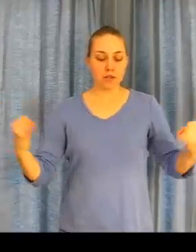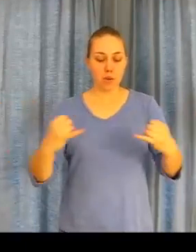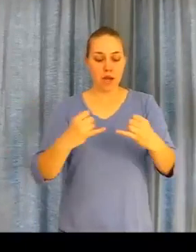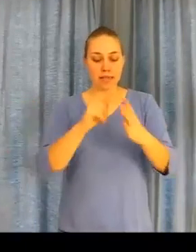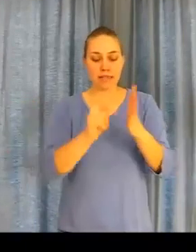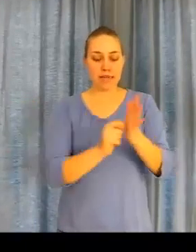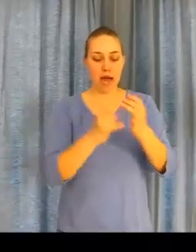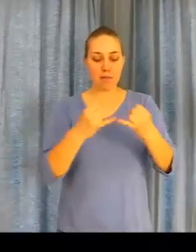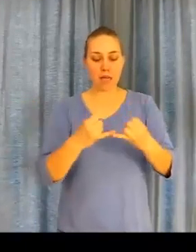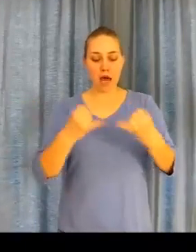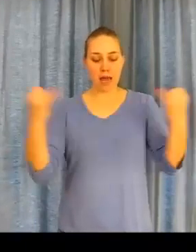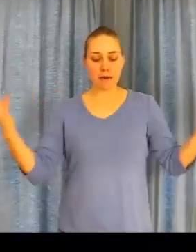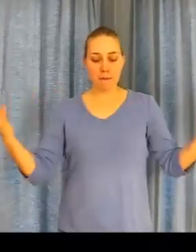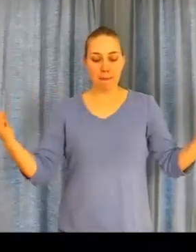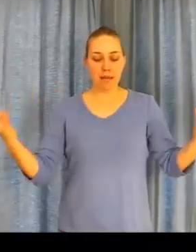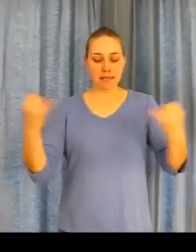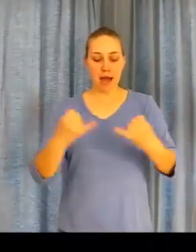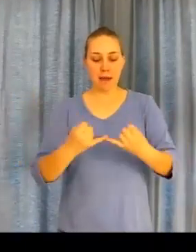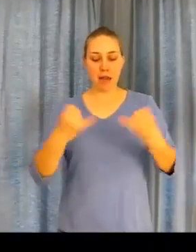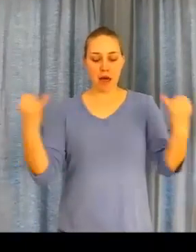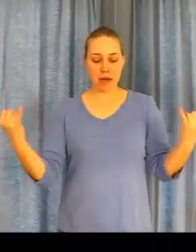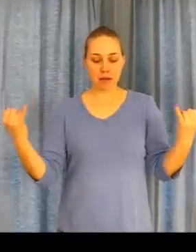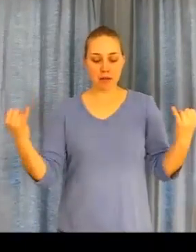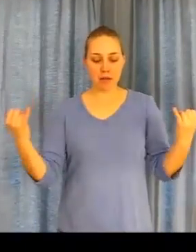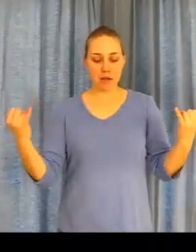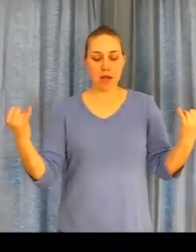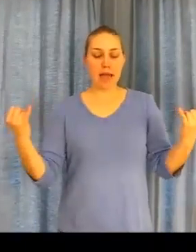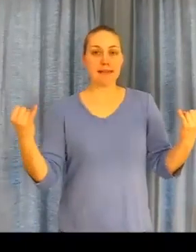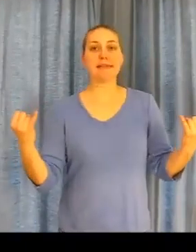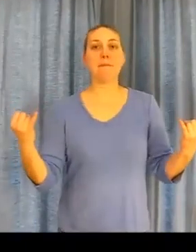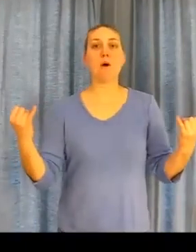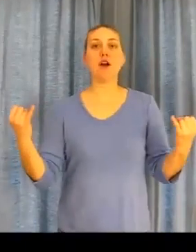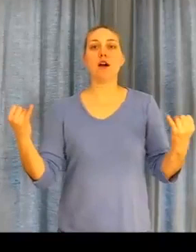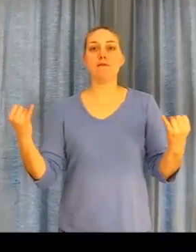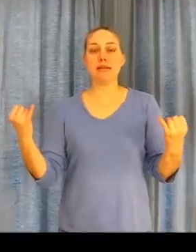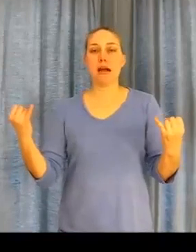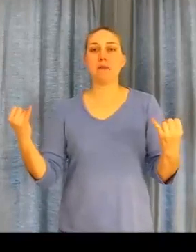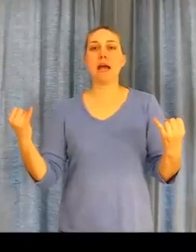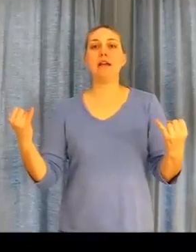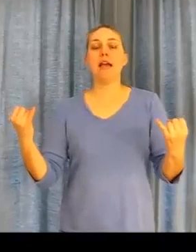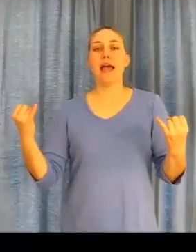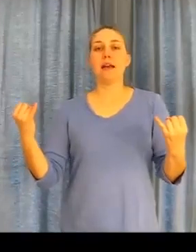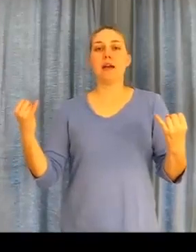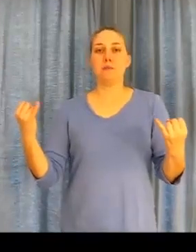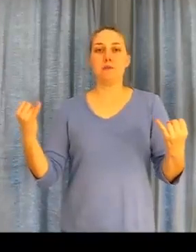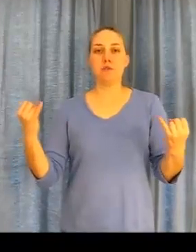So timeline, timeline, says I'm part of my timeline. And to show